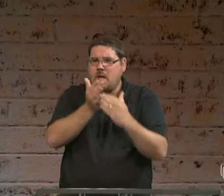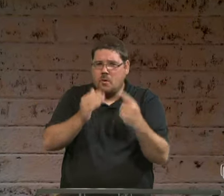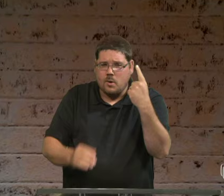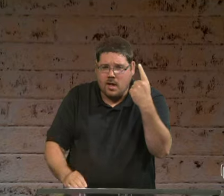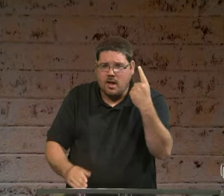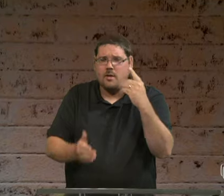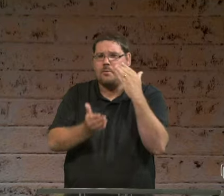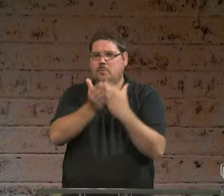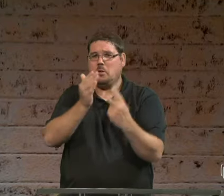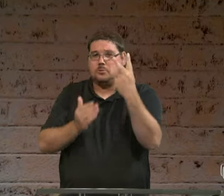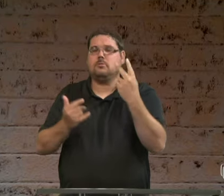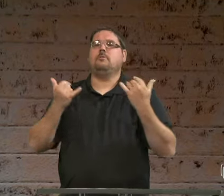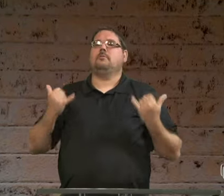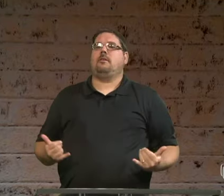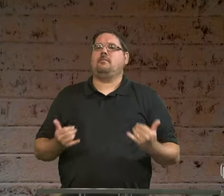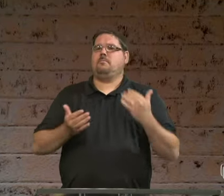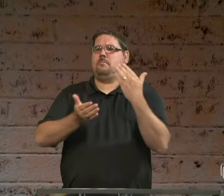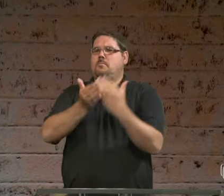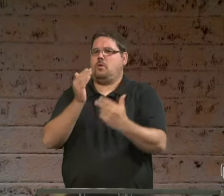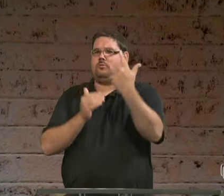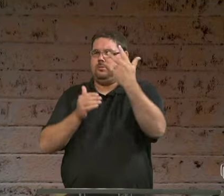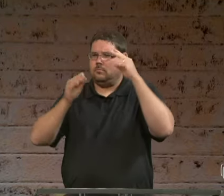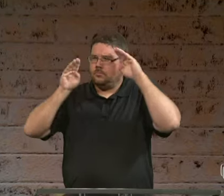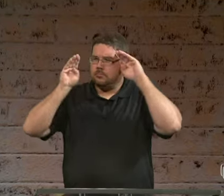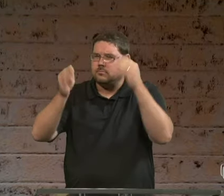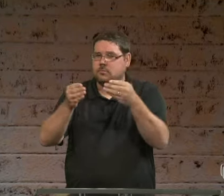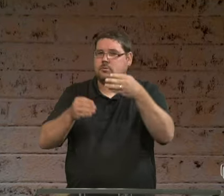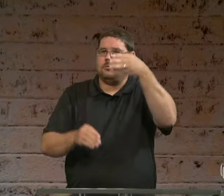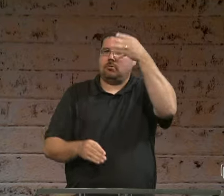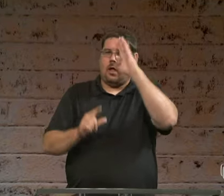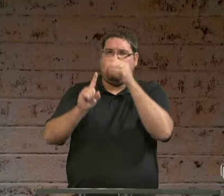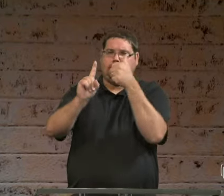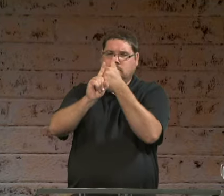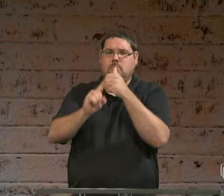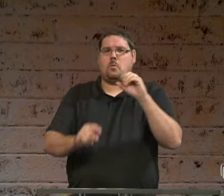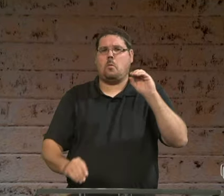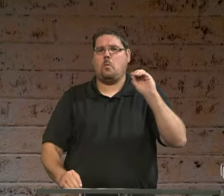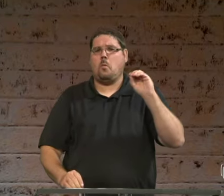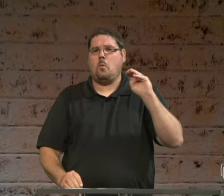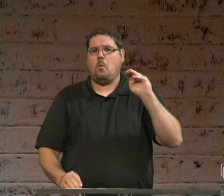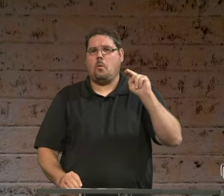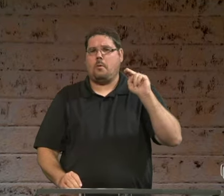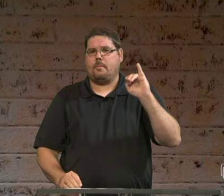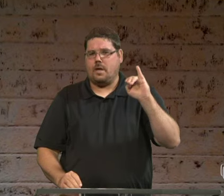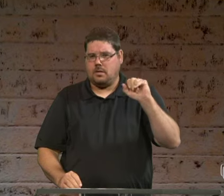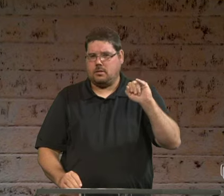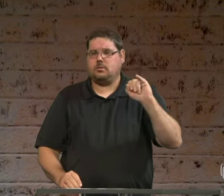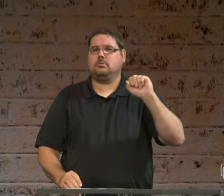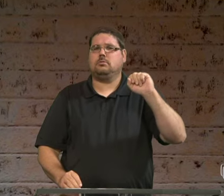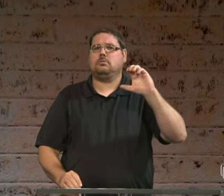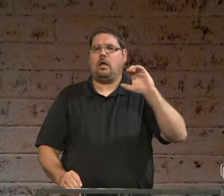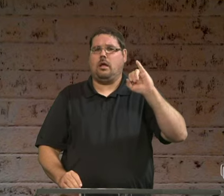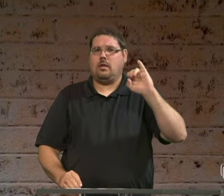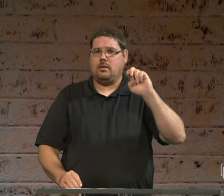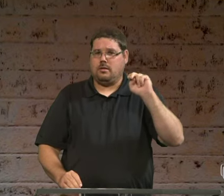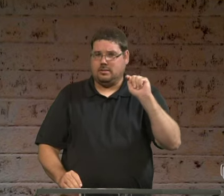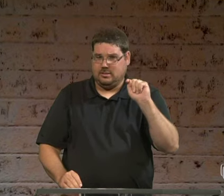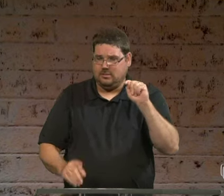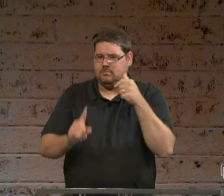You know, I want to thank you for watching me as I shared part 1 and 2, and now in part 3, we're continuing to